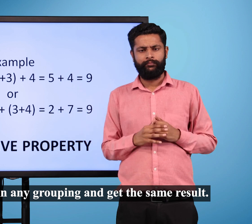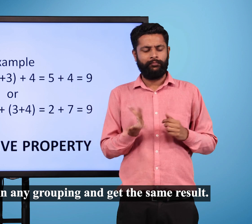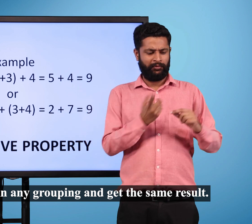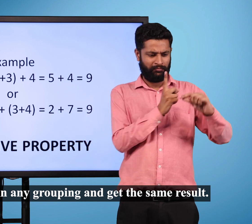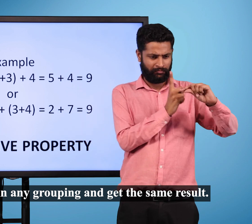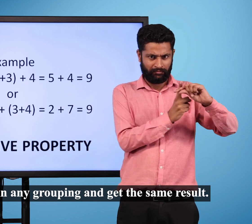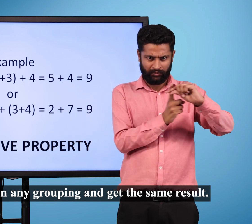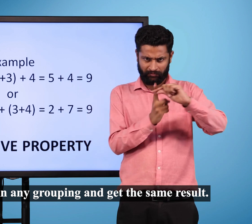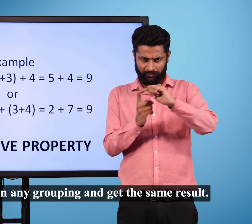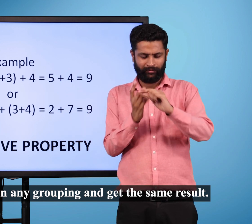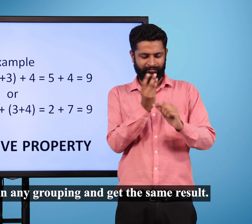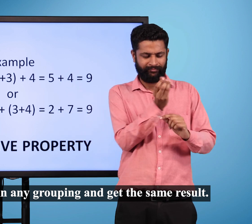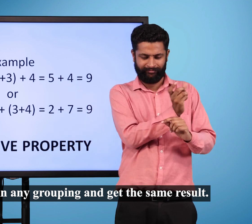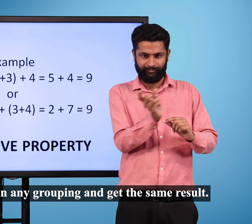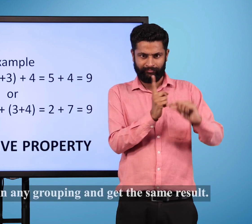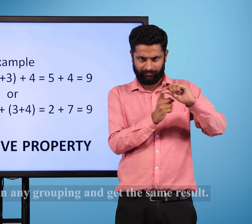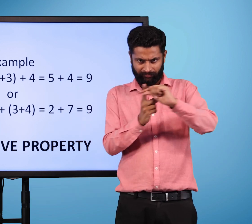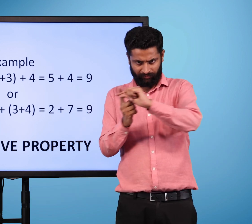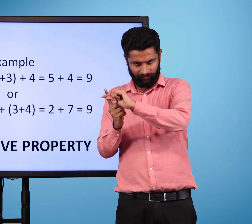get the same result.